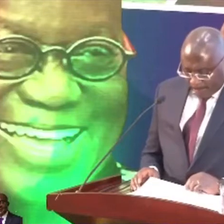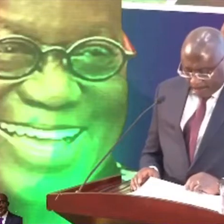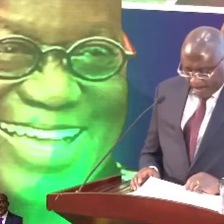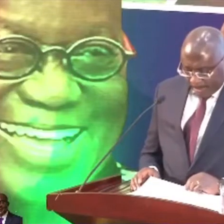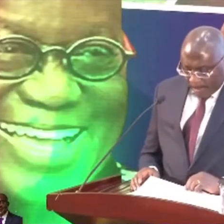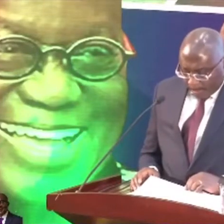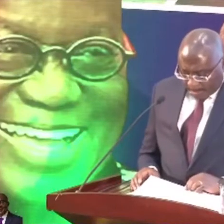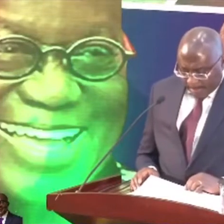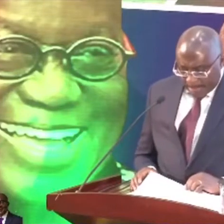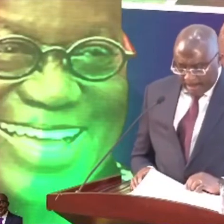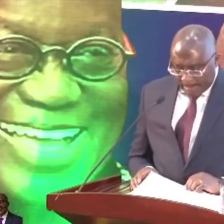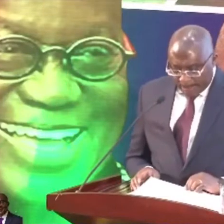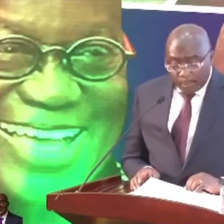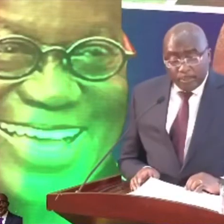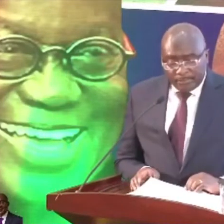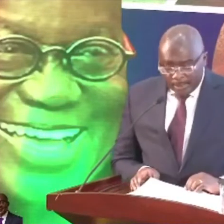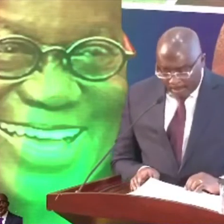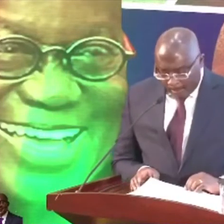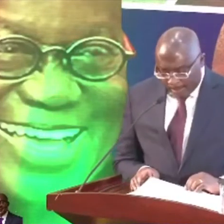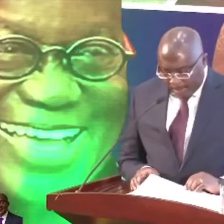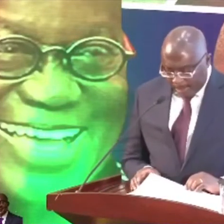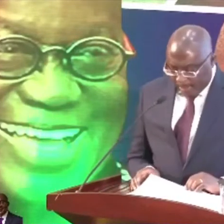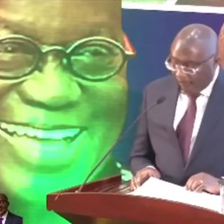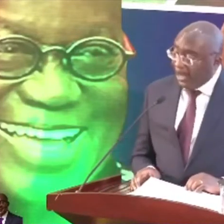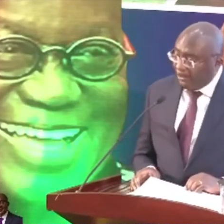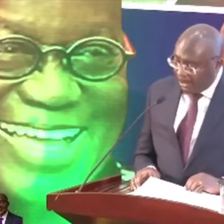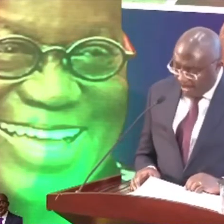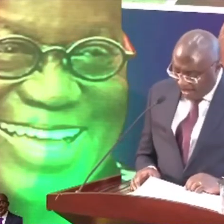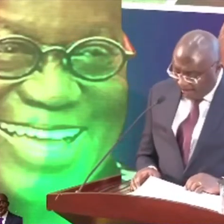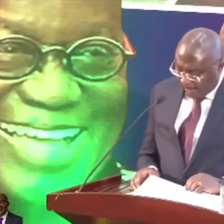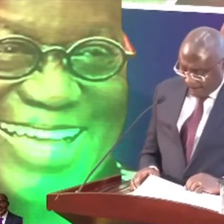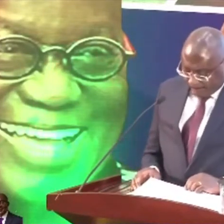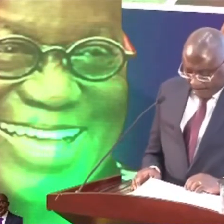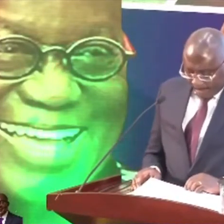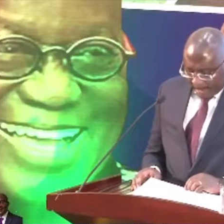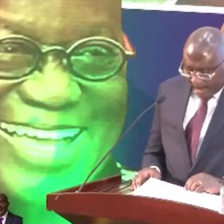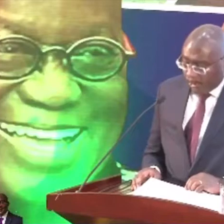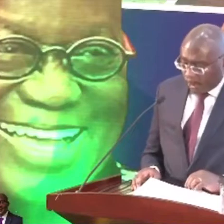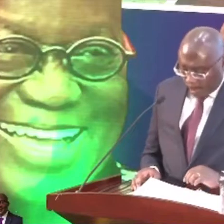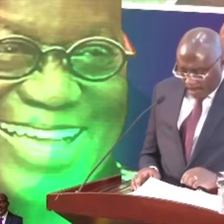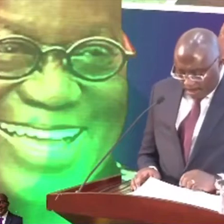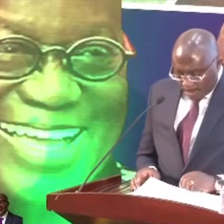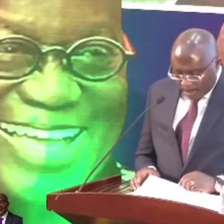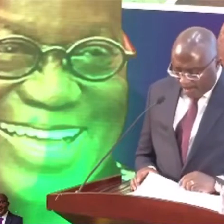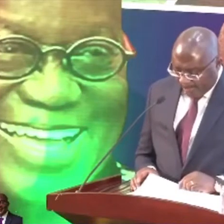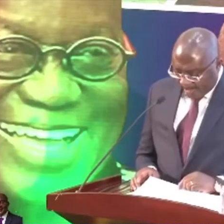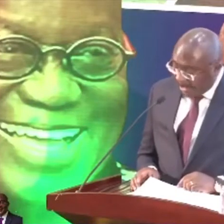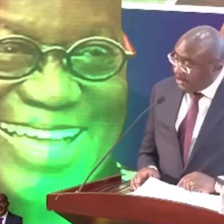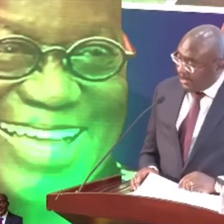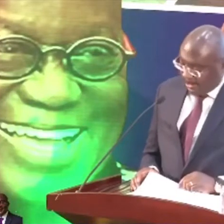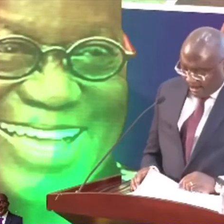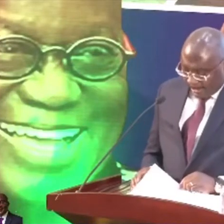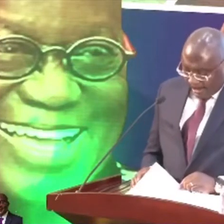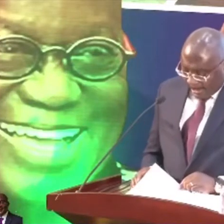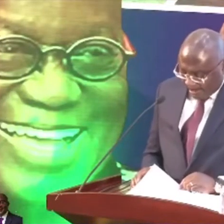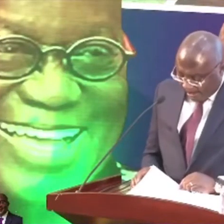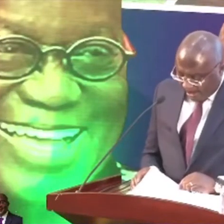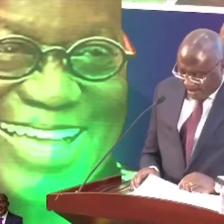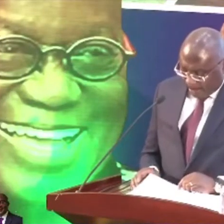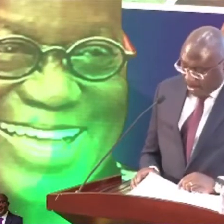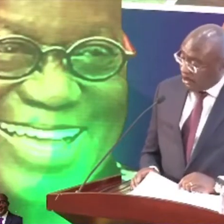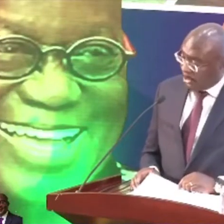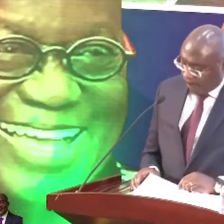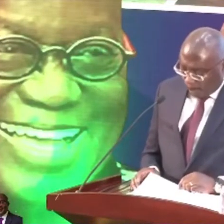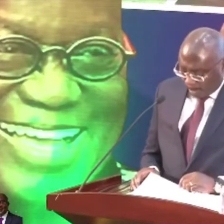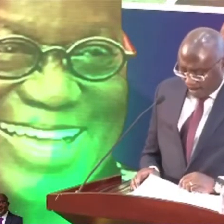districts, and ultimately improve the conditions of everyday living. It also includes facilities and